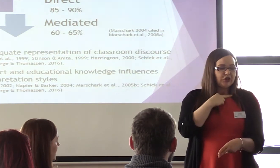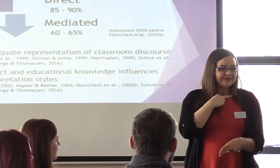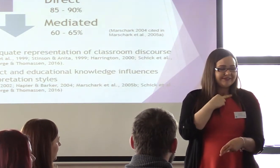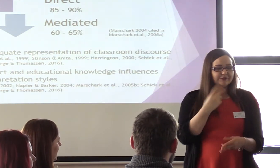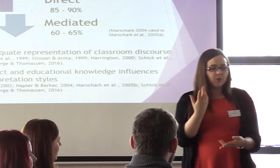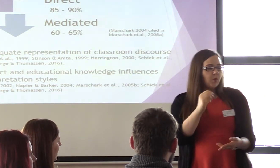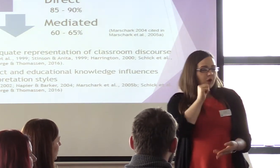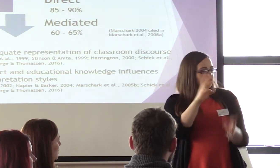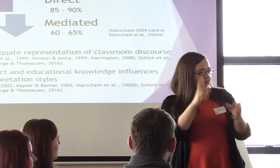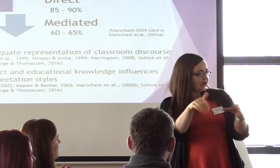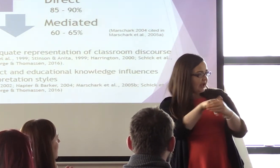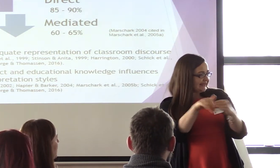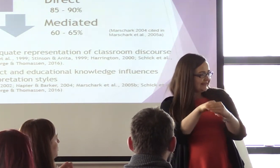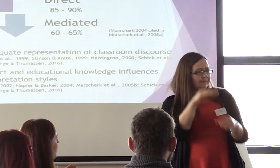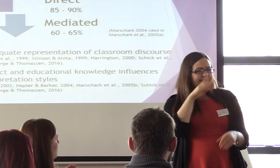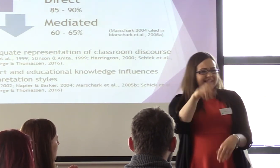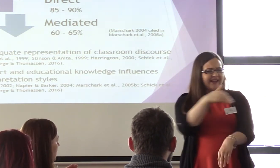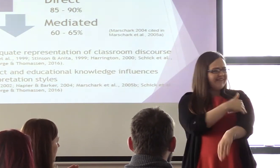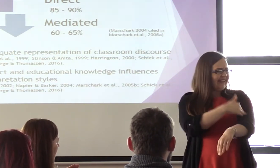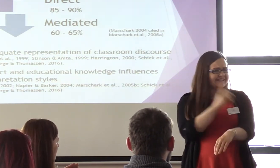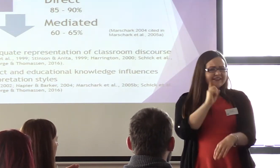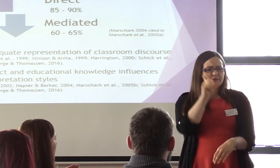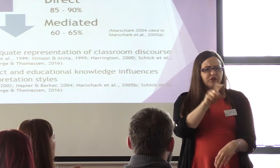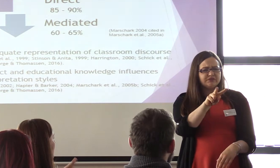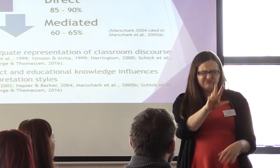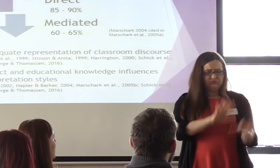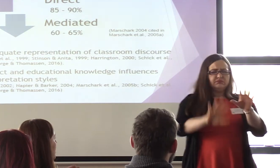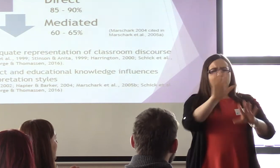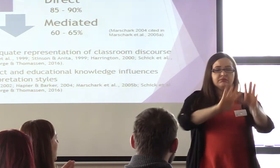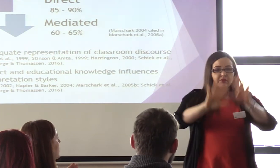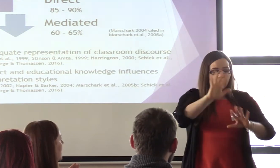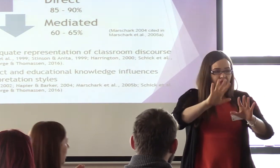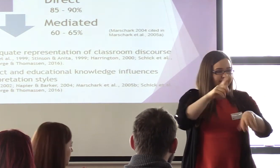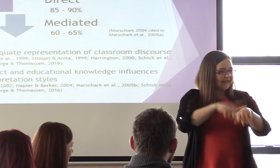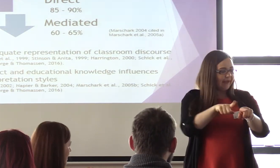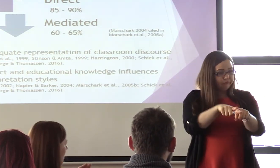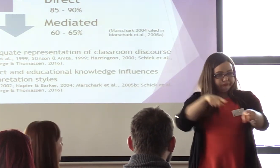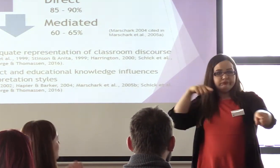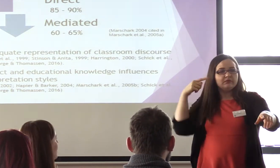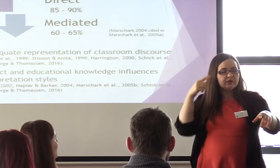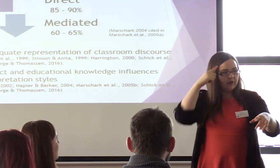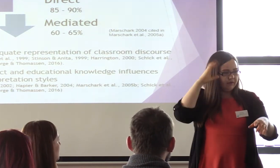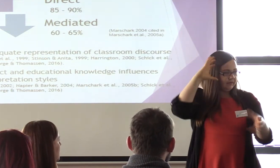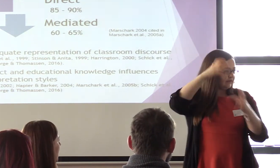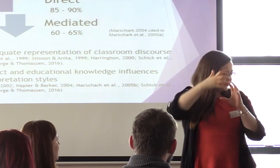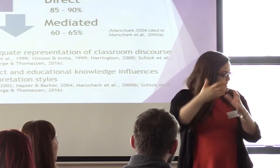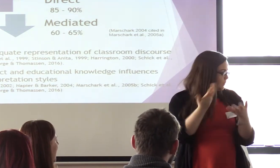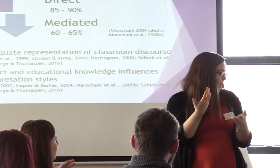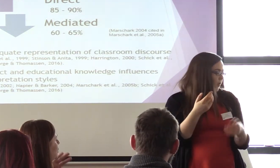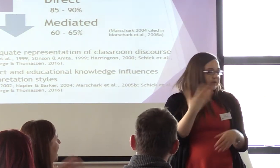voice, which was not an appropriate translation and not the right context to be using those signs, which led